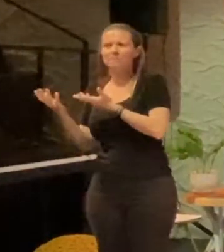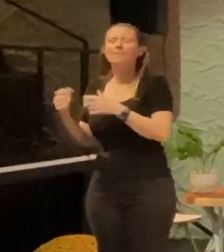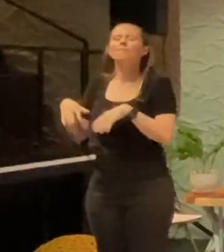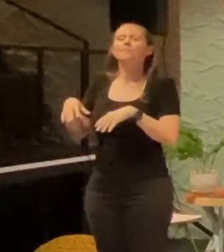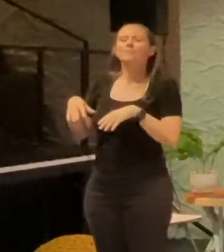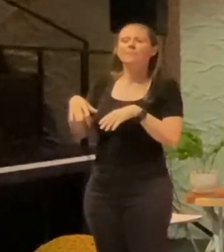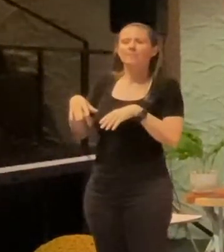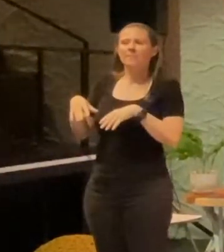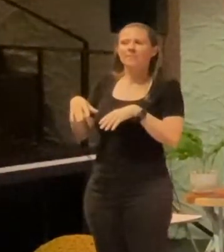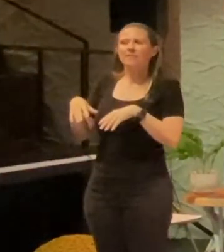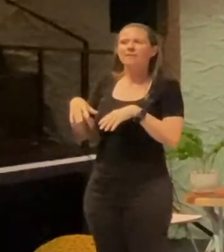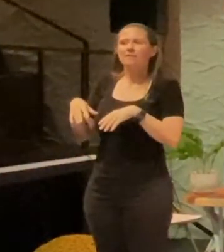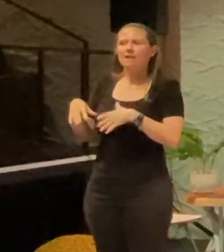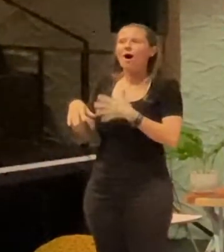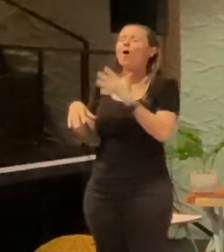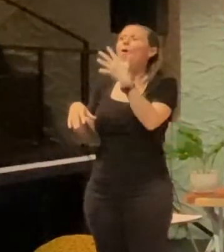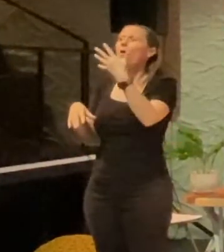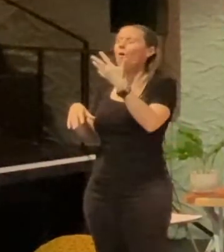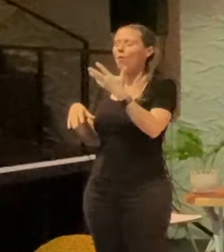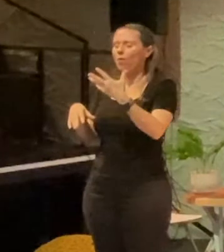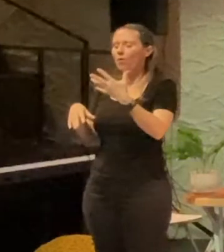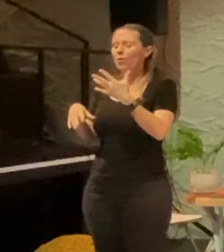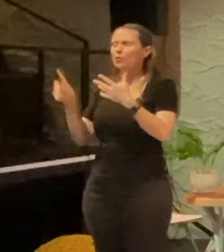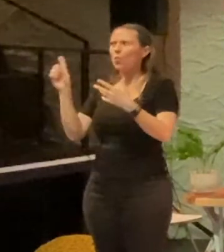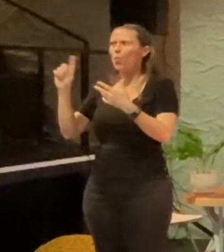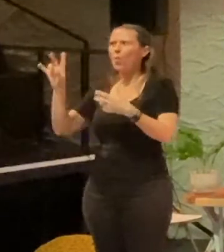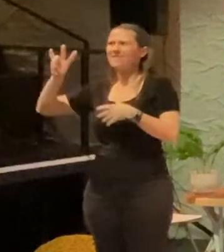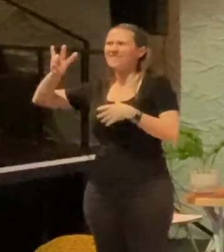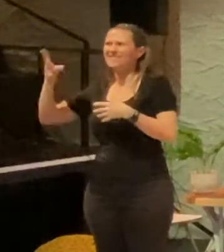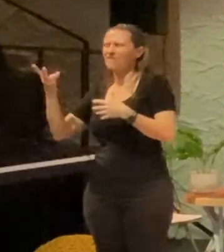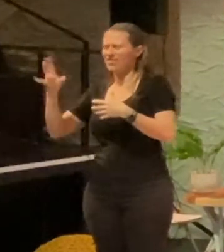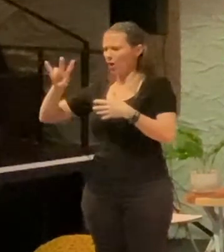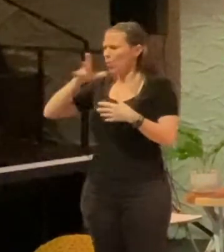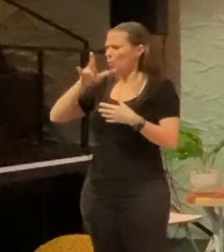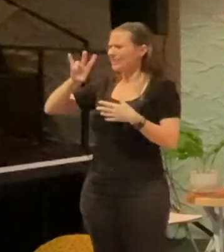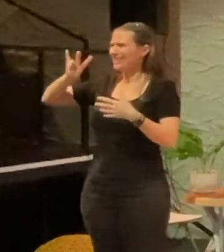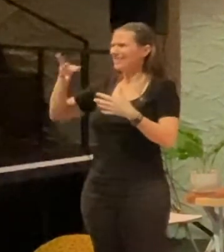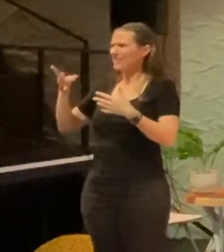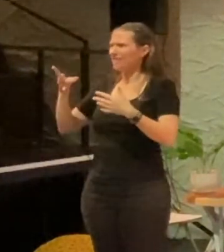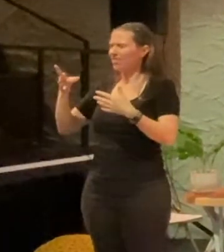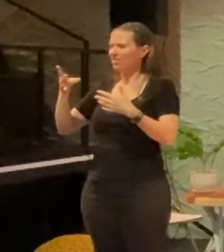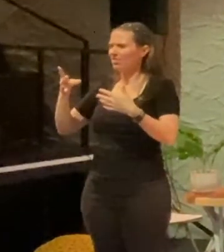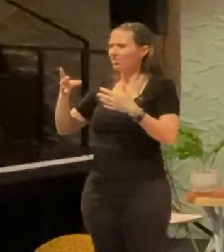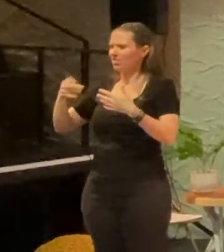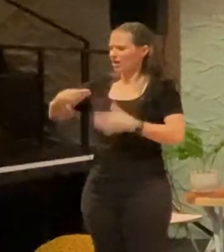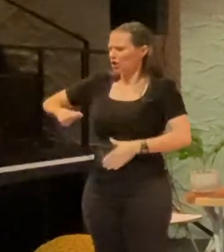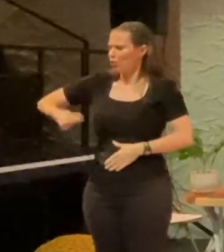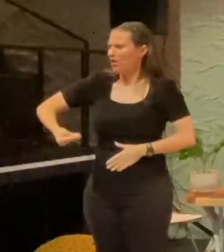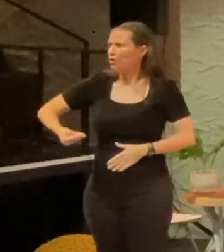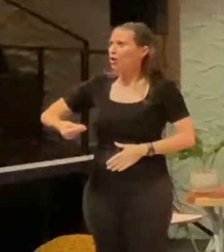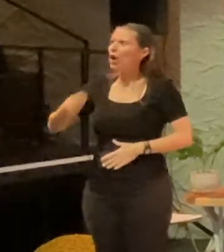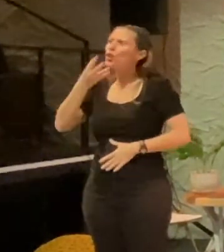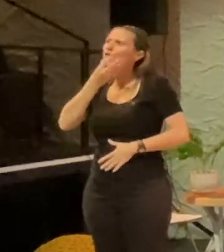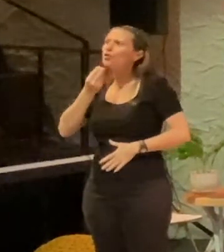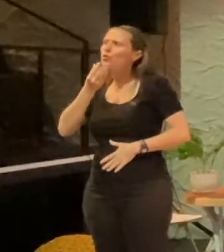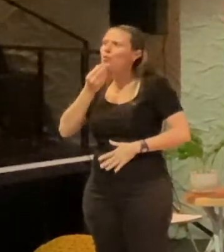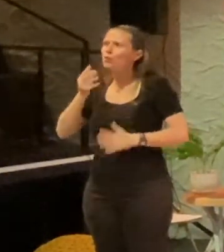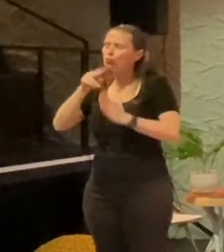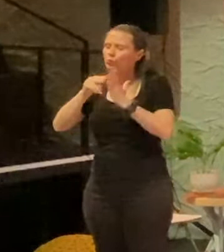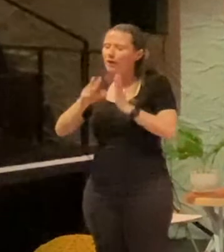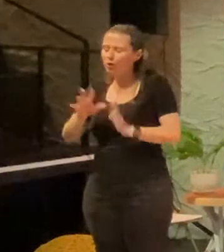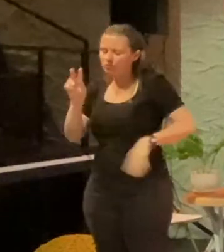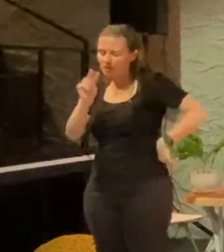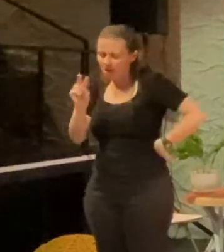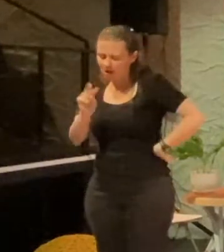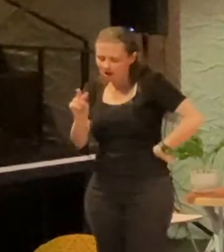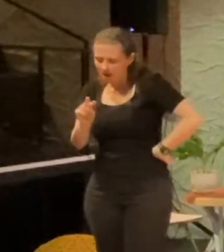So where is the seventh set? Who is the seventh generation? And so what the Jewish reader is tracking with Matthew is,